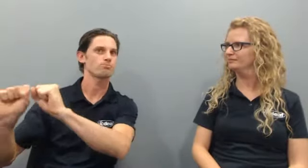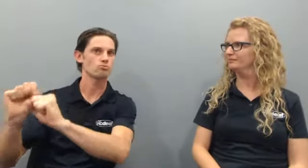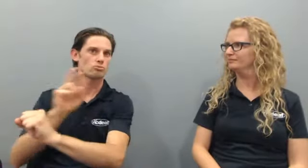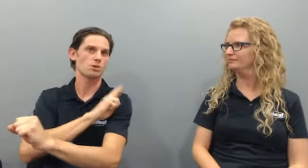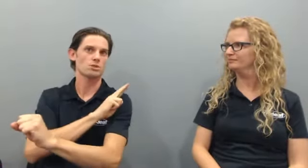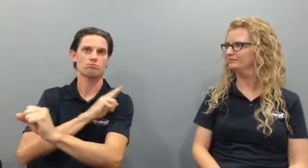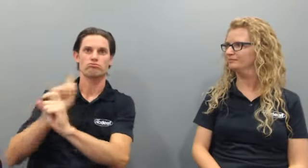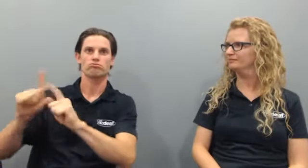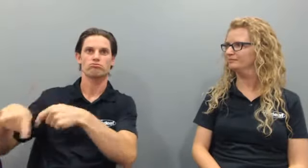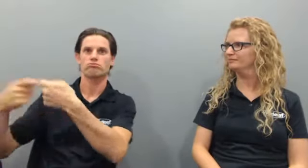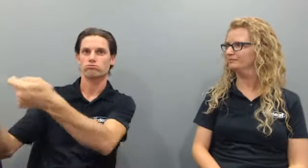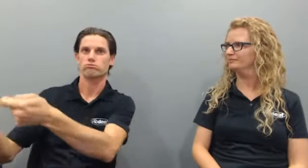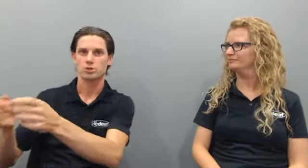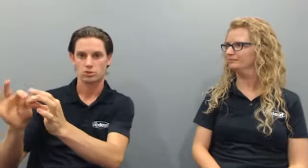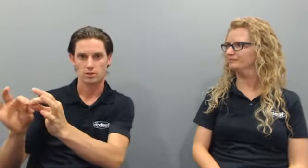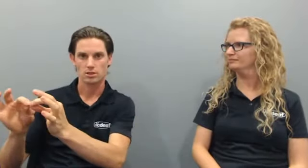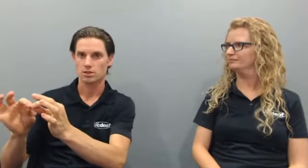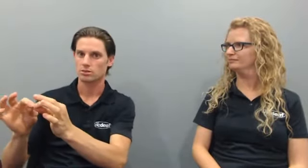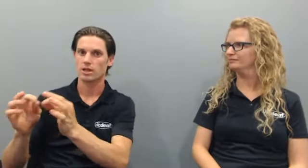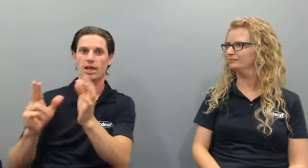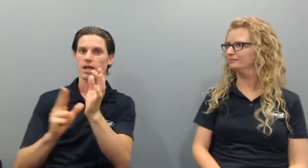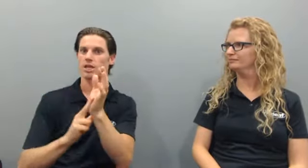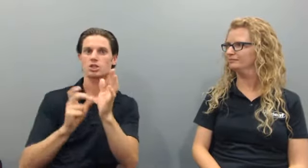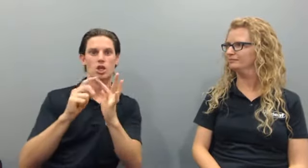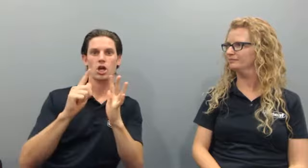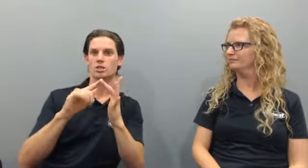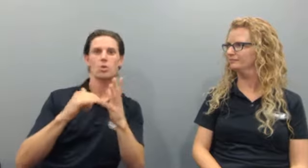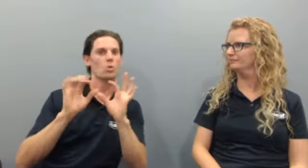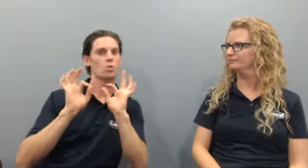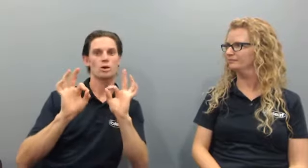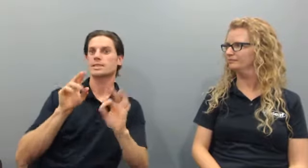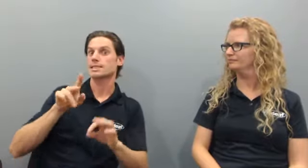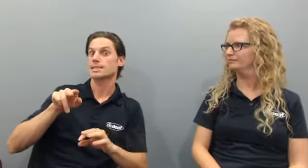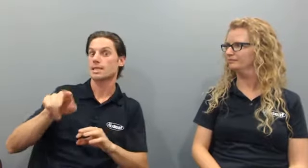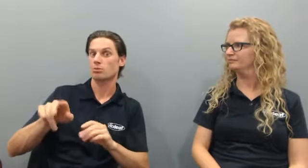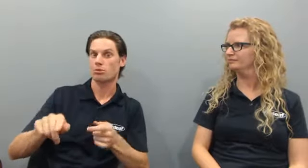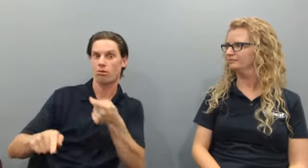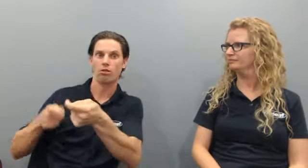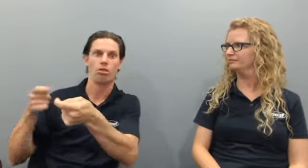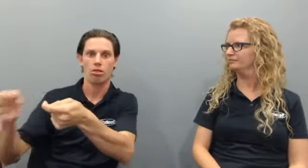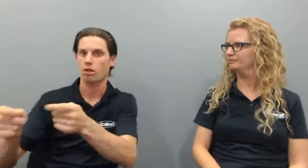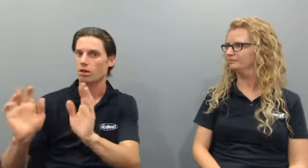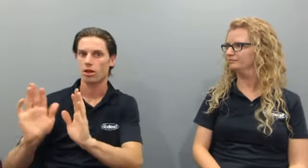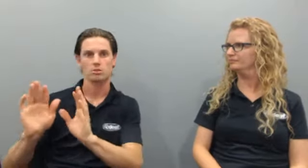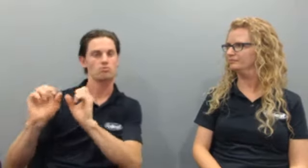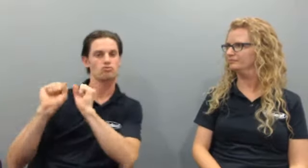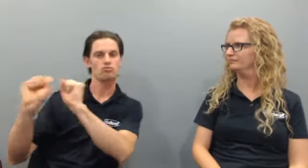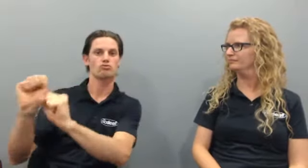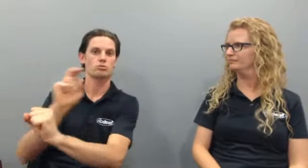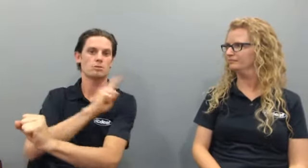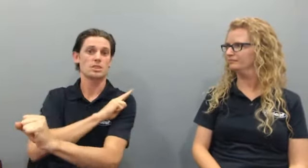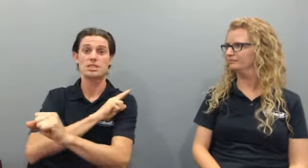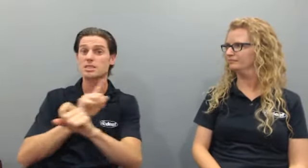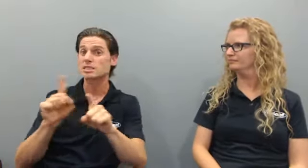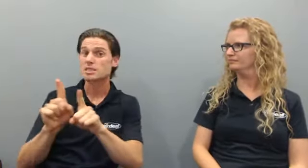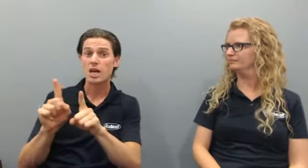University have their own interpreter processes. They are responsible in providing interpreters. The NDIS will not pay for interpreters where